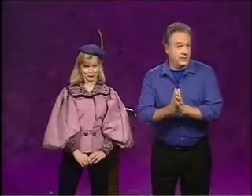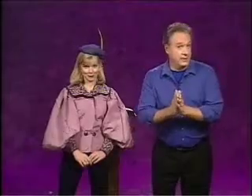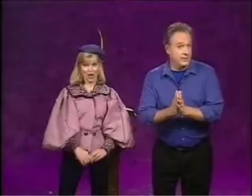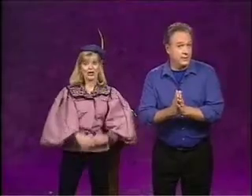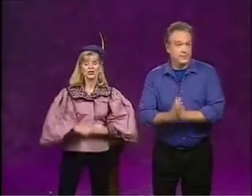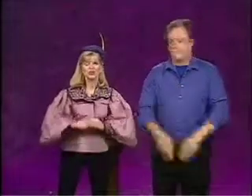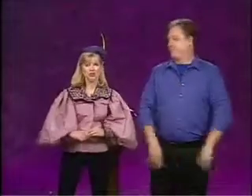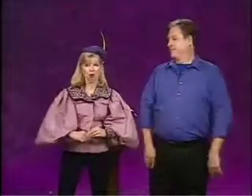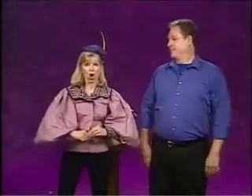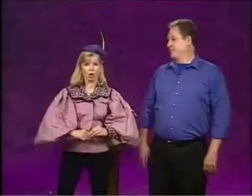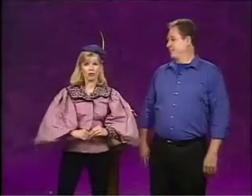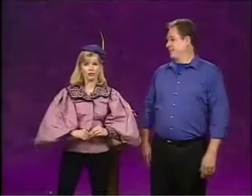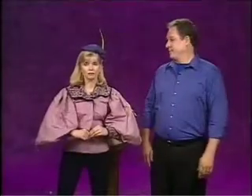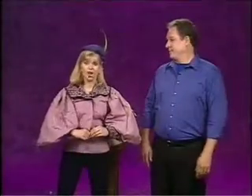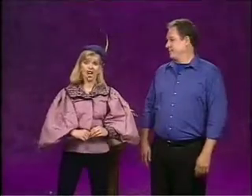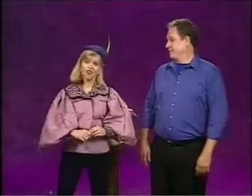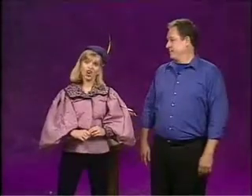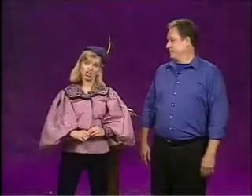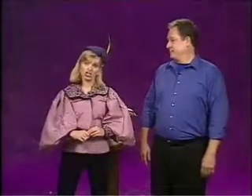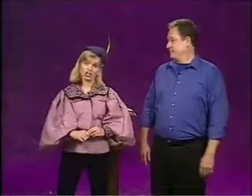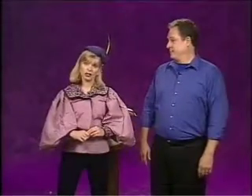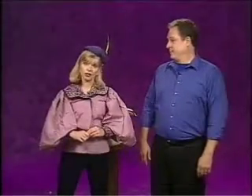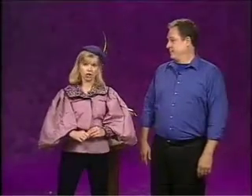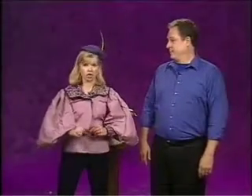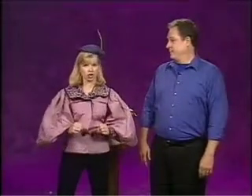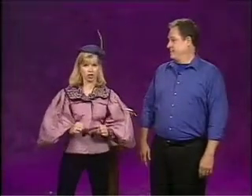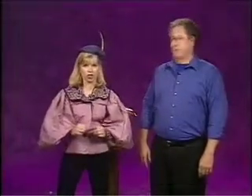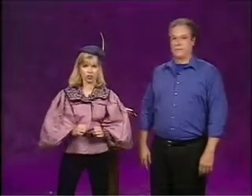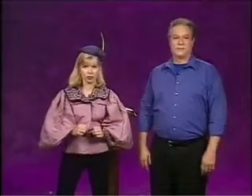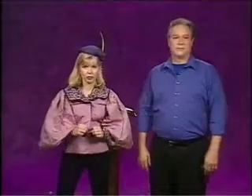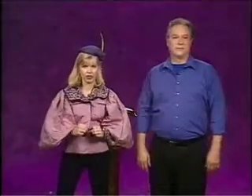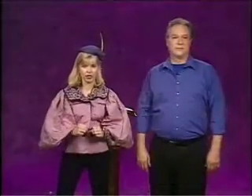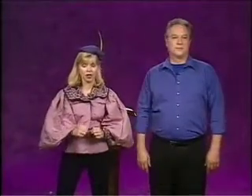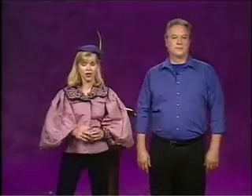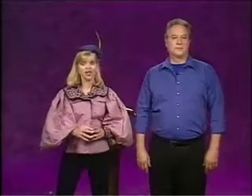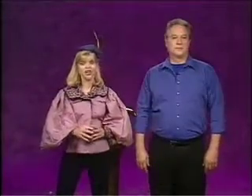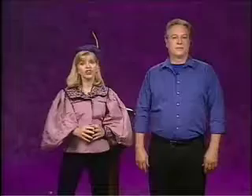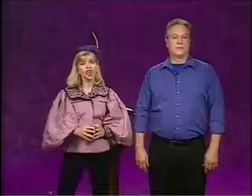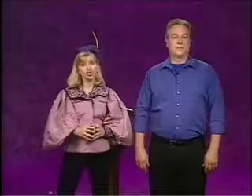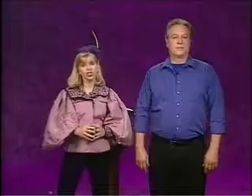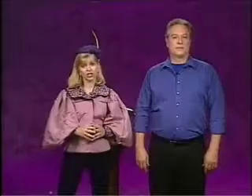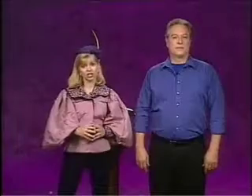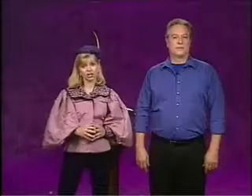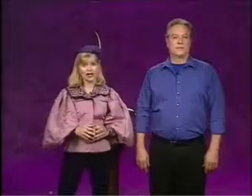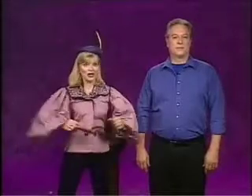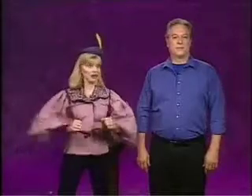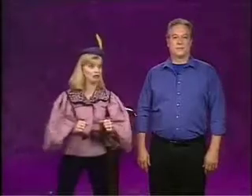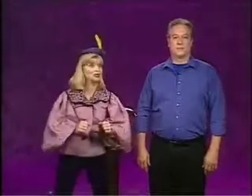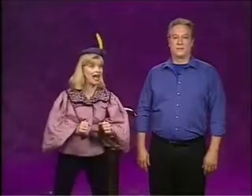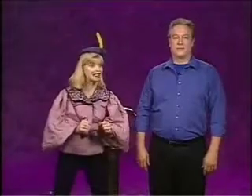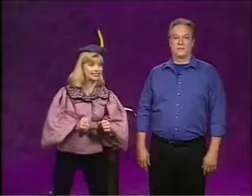intensity. Strongly, half-heartedly, strenuously, lethargically,